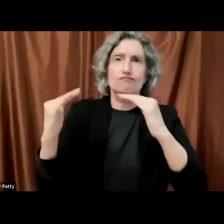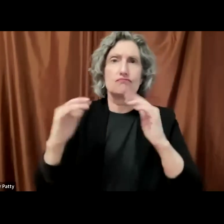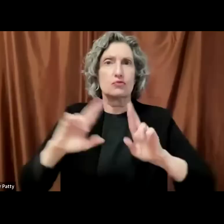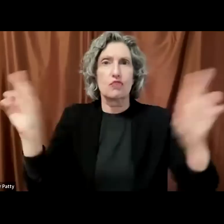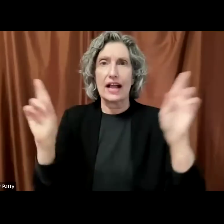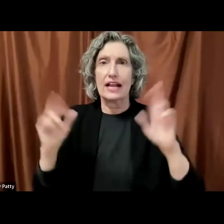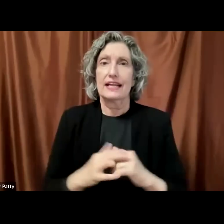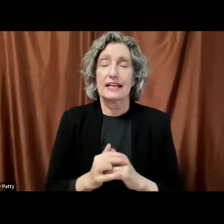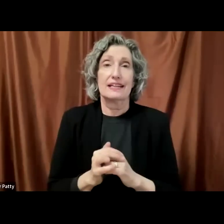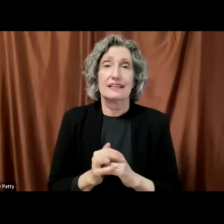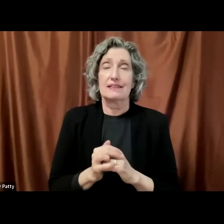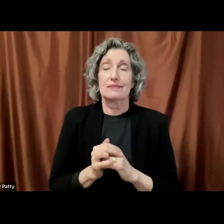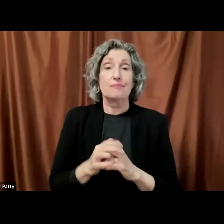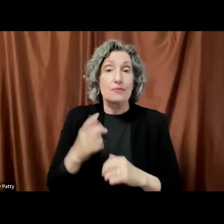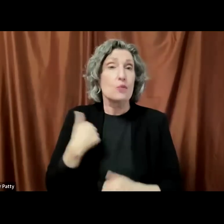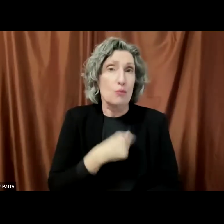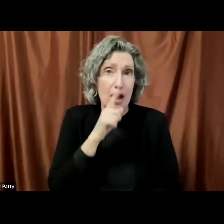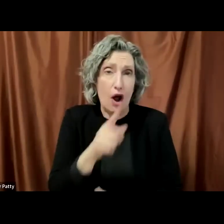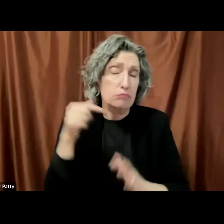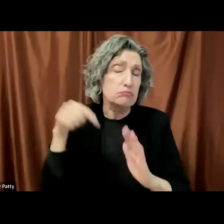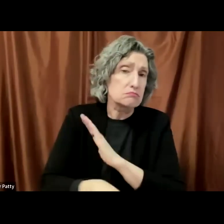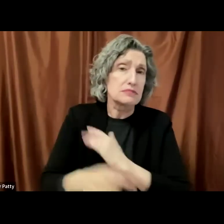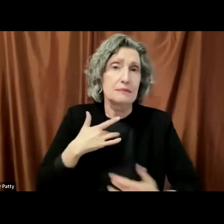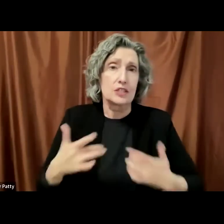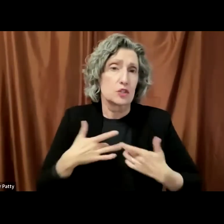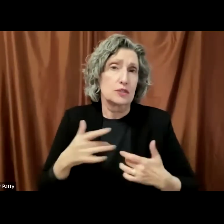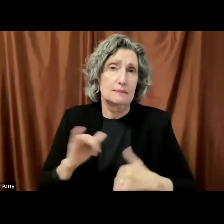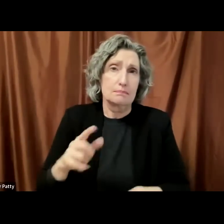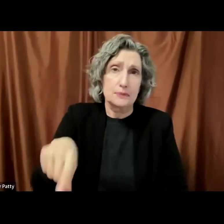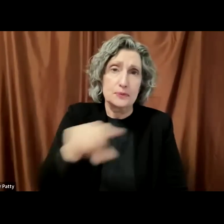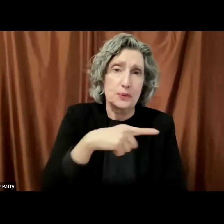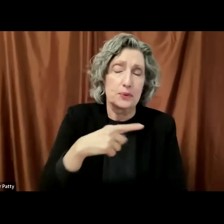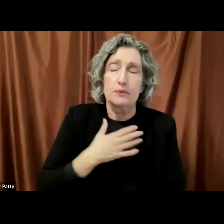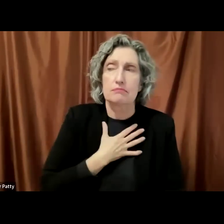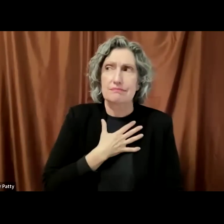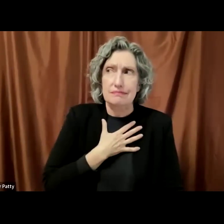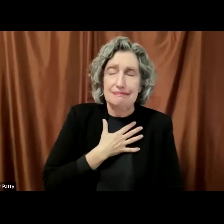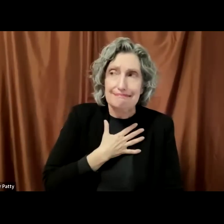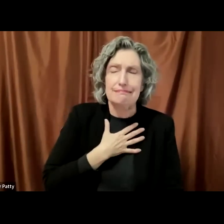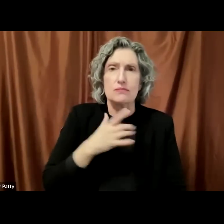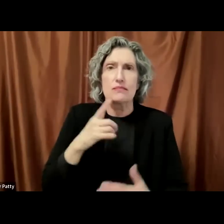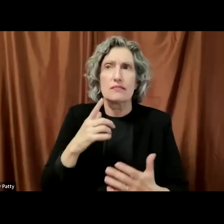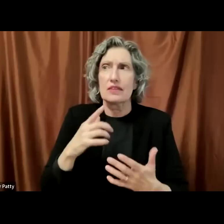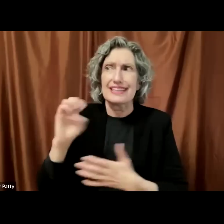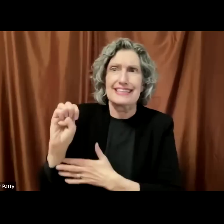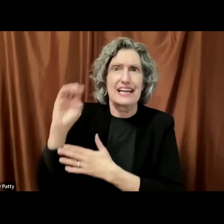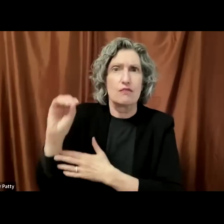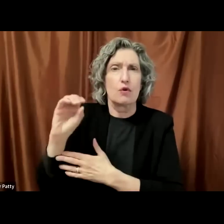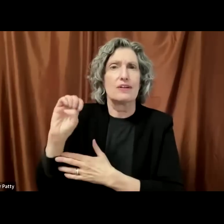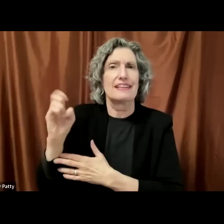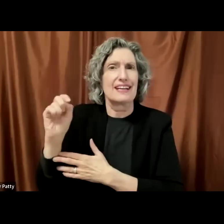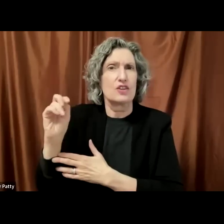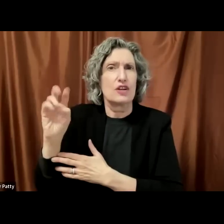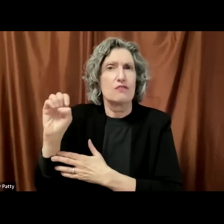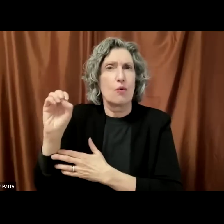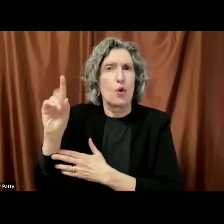too, deeply concerned about what's happening in this moment. We're concerned by the many executive orders the president has